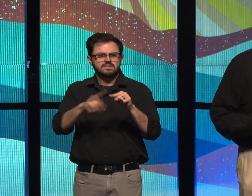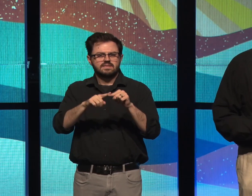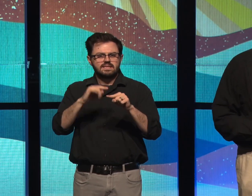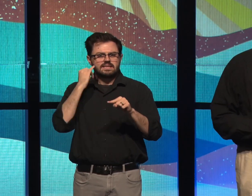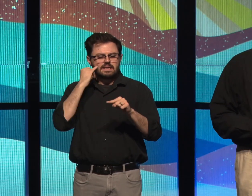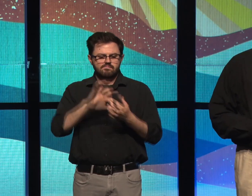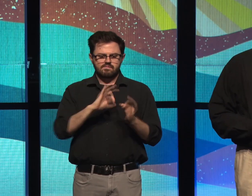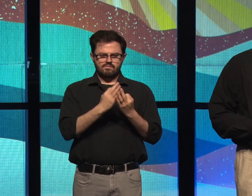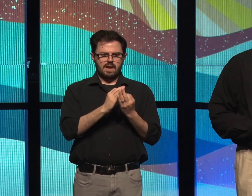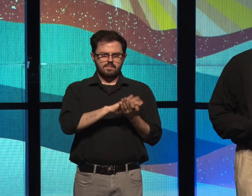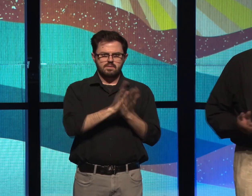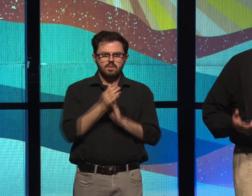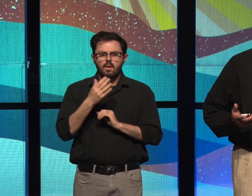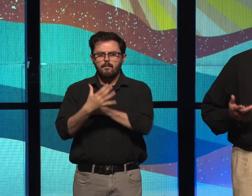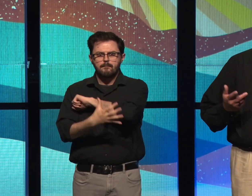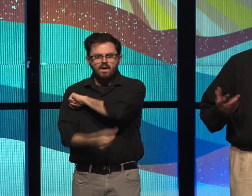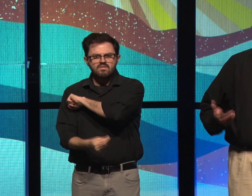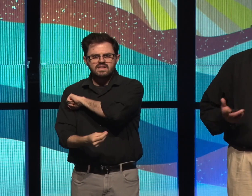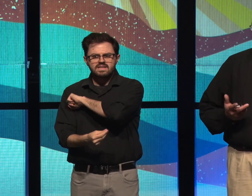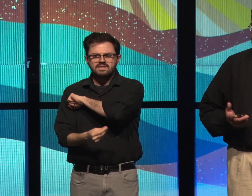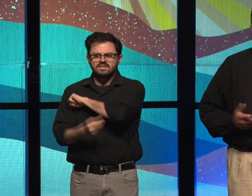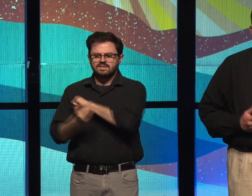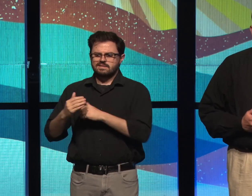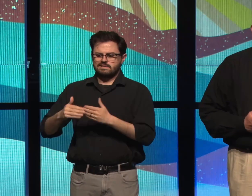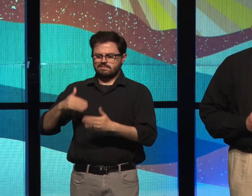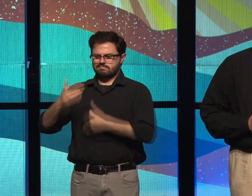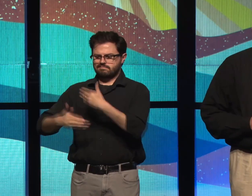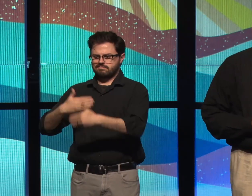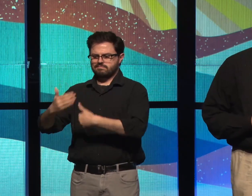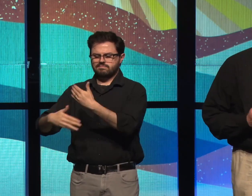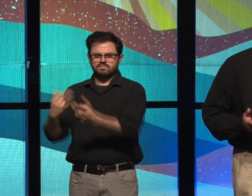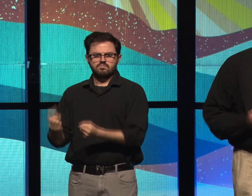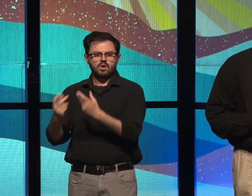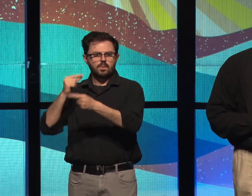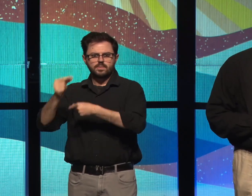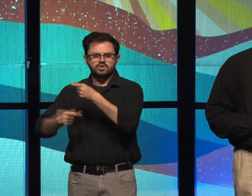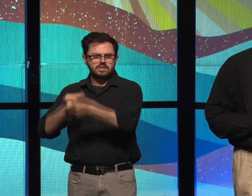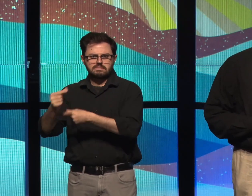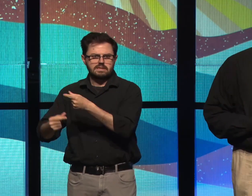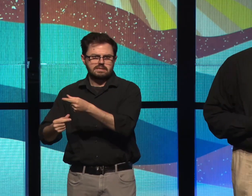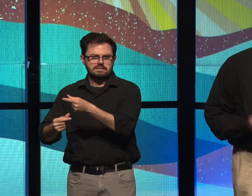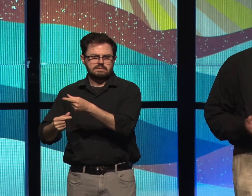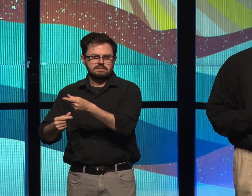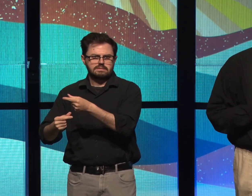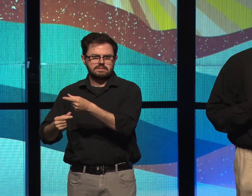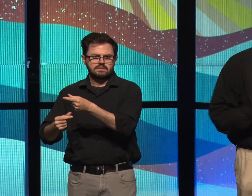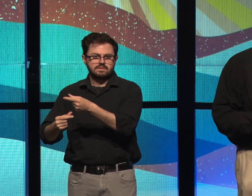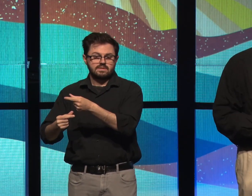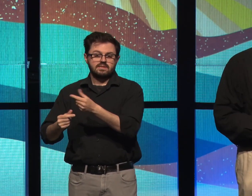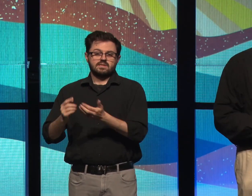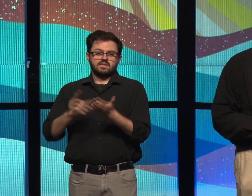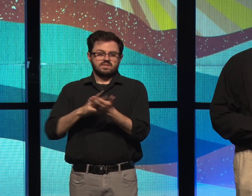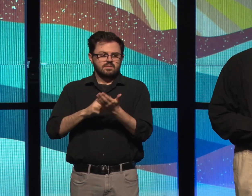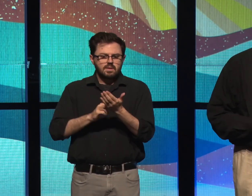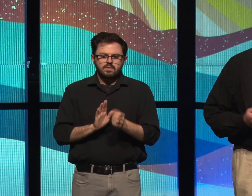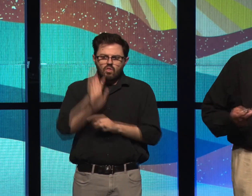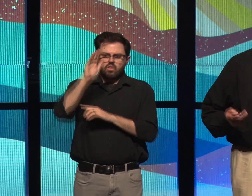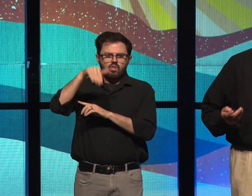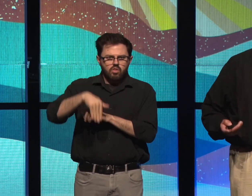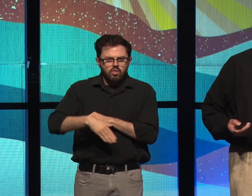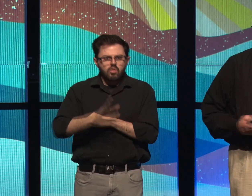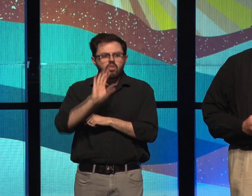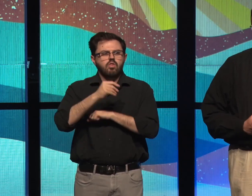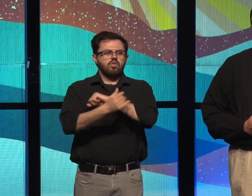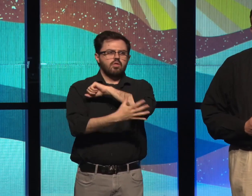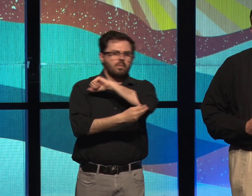if not longer. Many people move in and out of poverty as circumstances in their life change. There are multitudes of reasons that